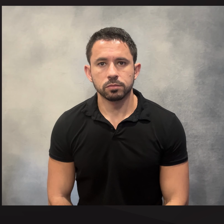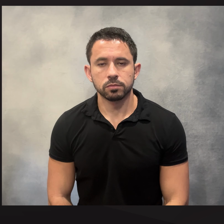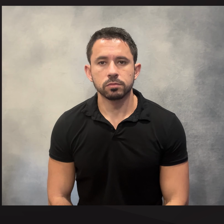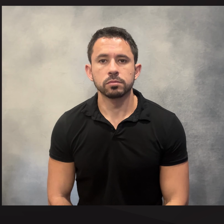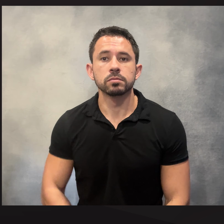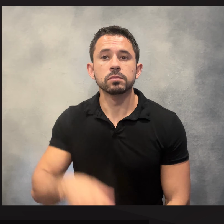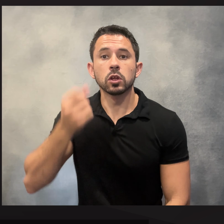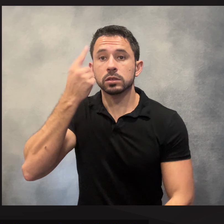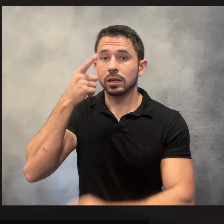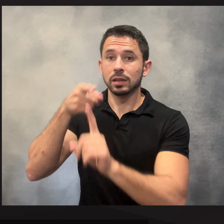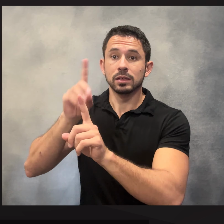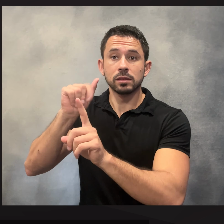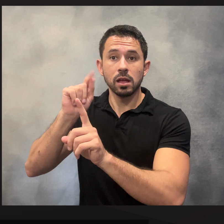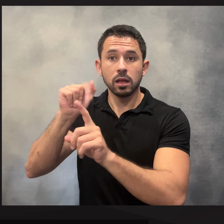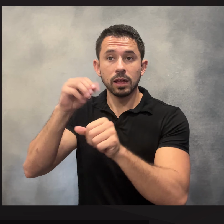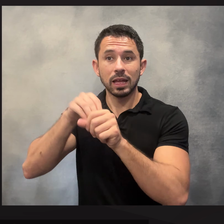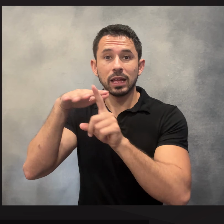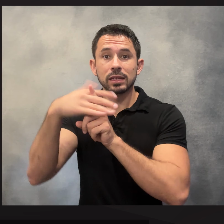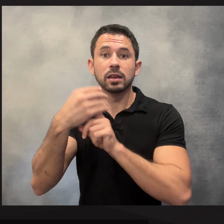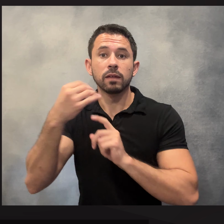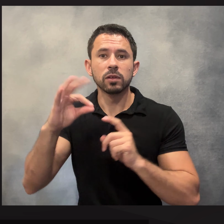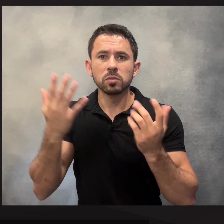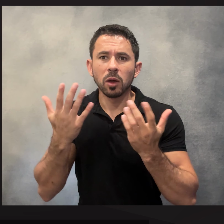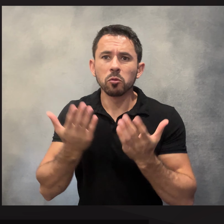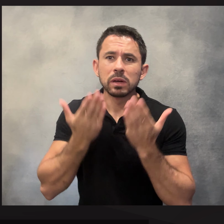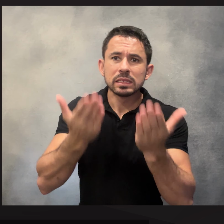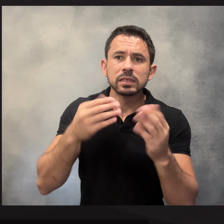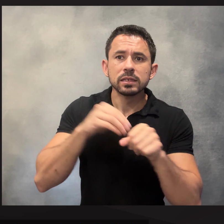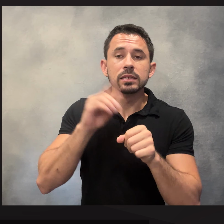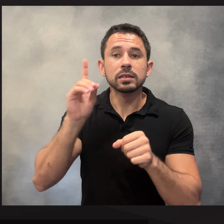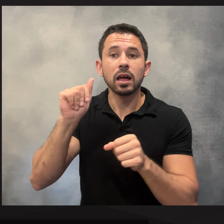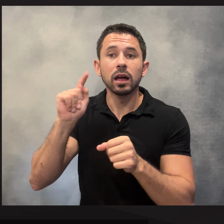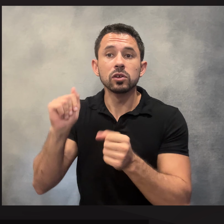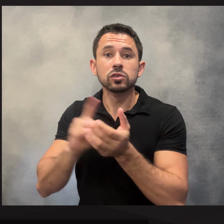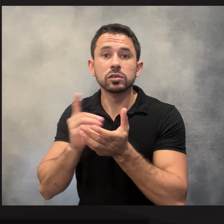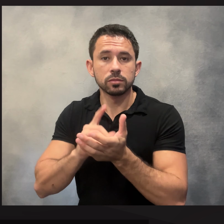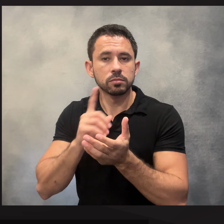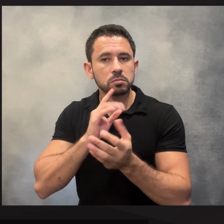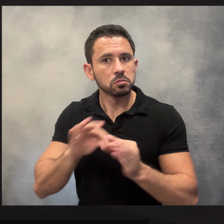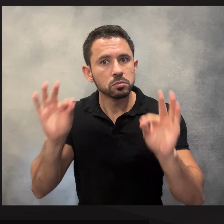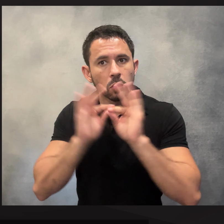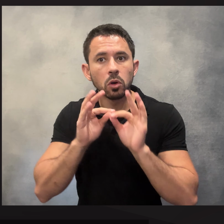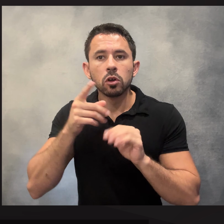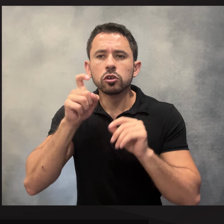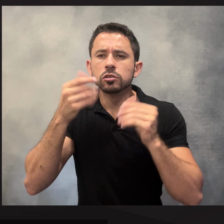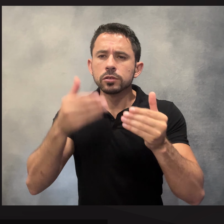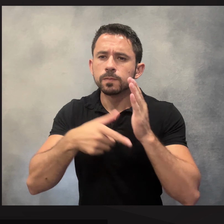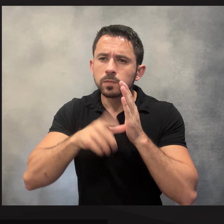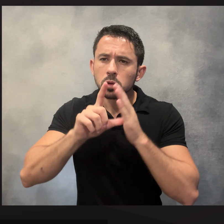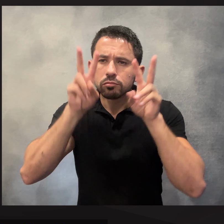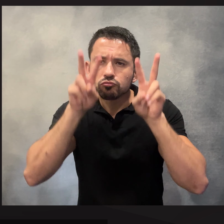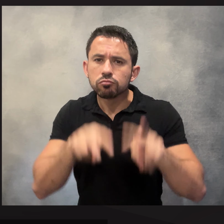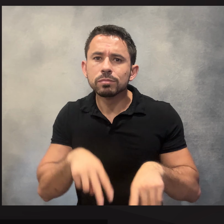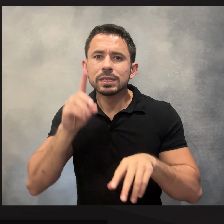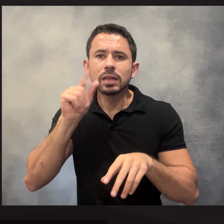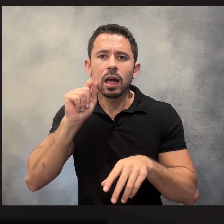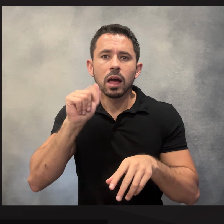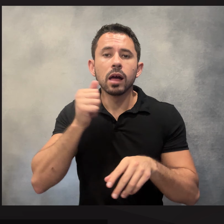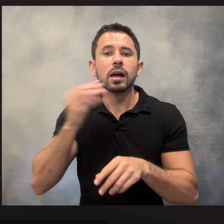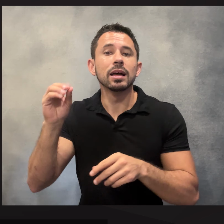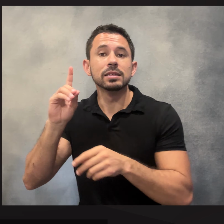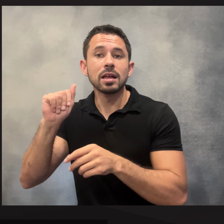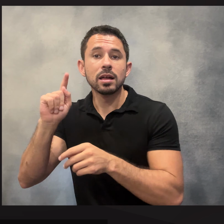Understanding the data in the context of what's presented in the data dictionary is important. So you should review the data and the